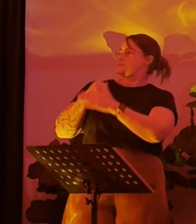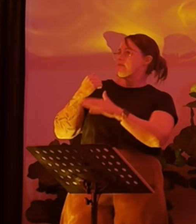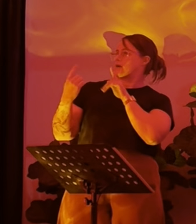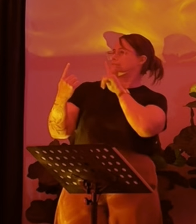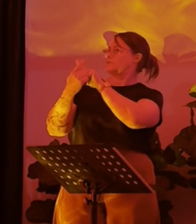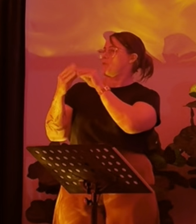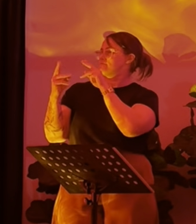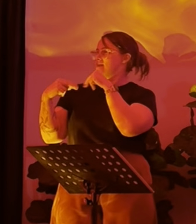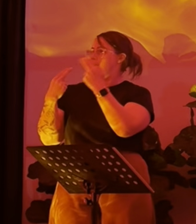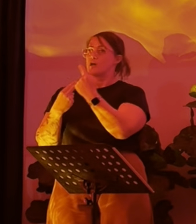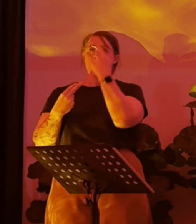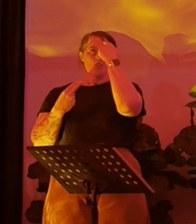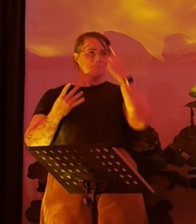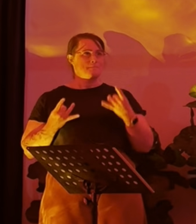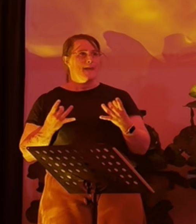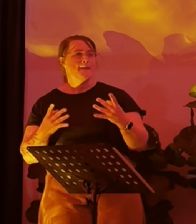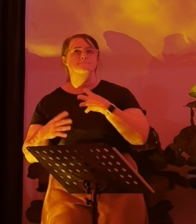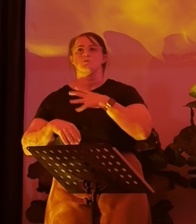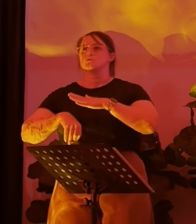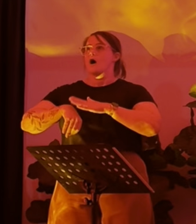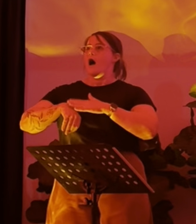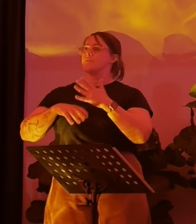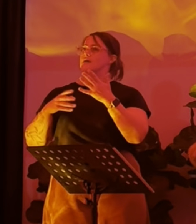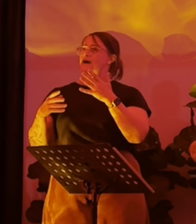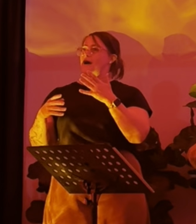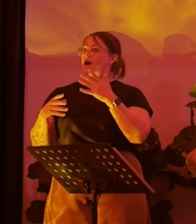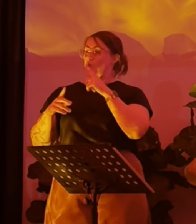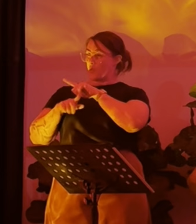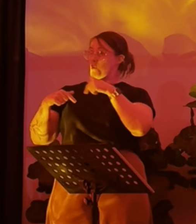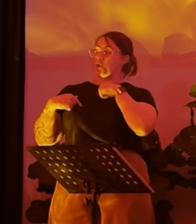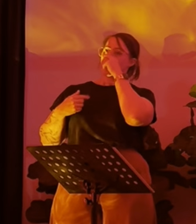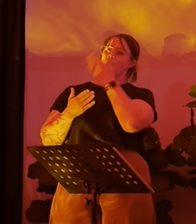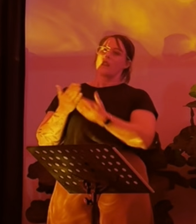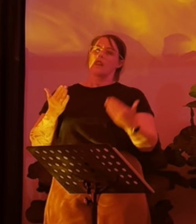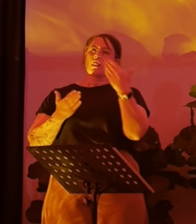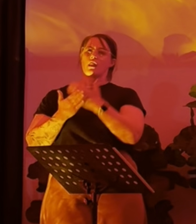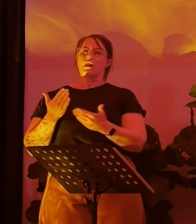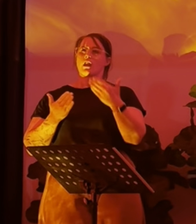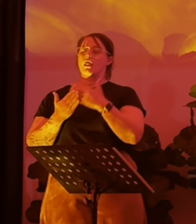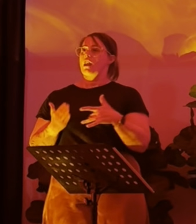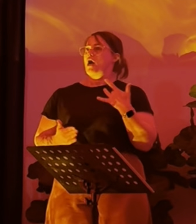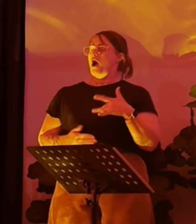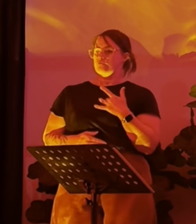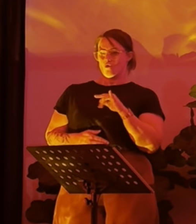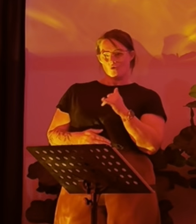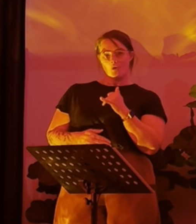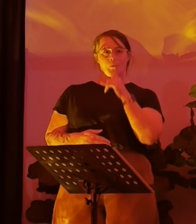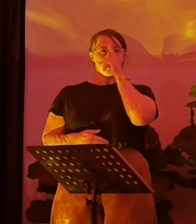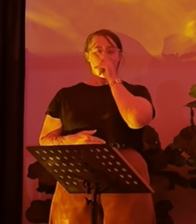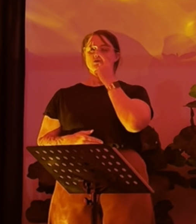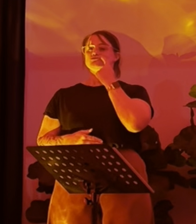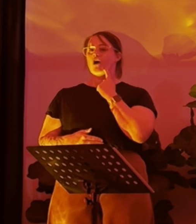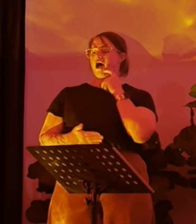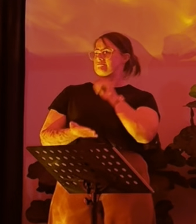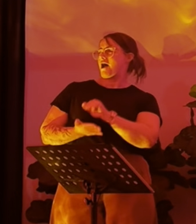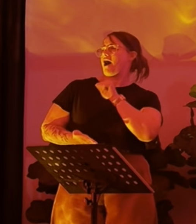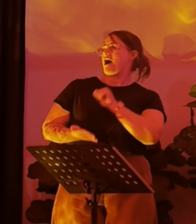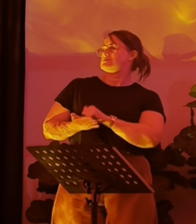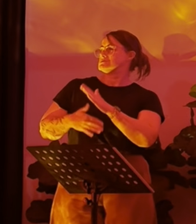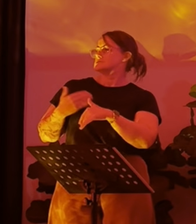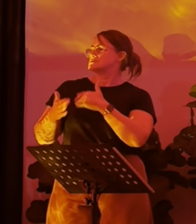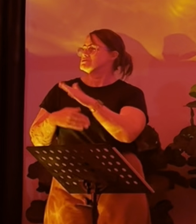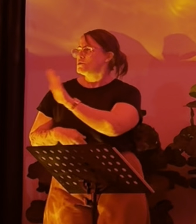always thought that I'd be more prepared. But shit, the way I see it, we can sit around complaining about our life. Or maybe we can try and live it right. That's when I try and